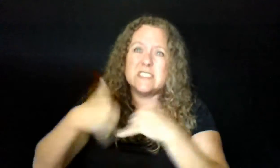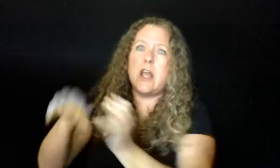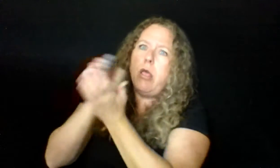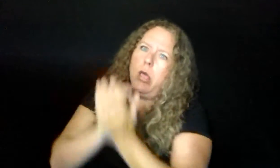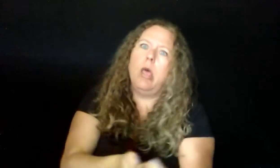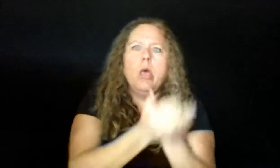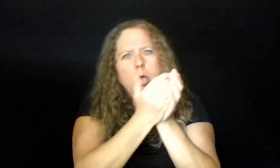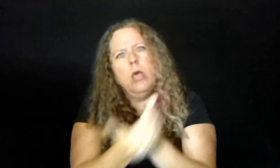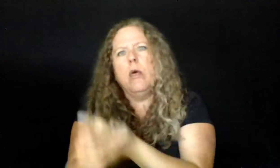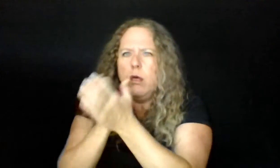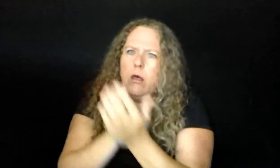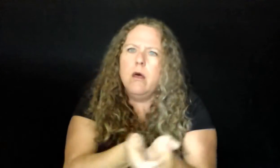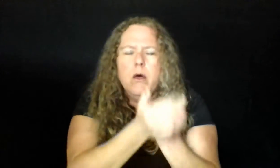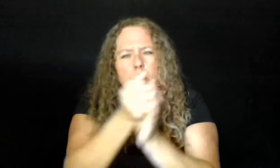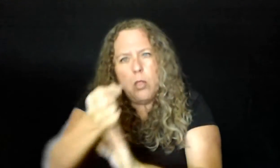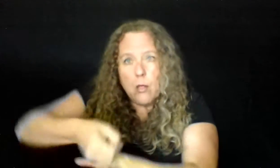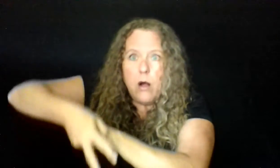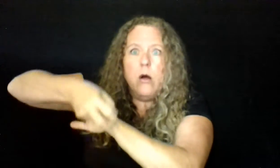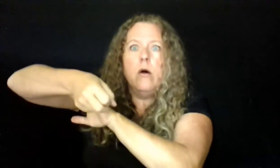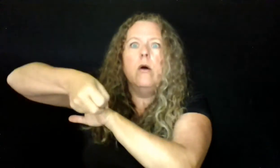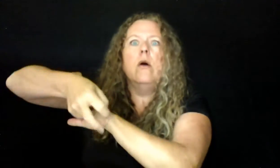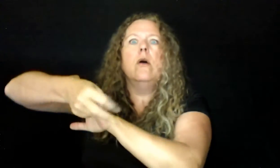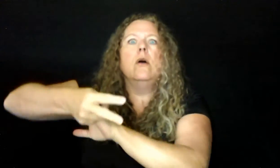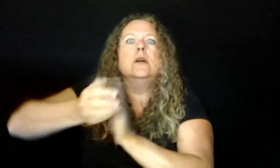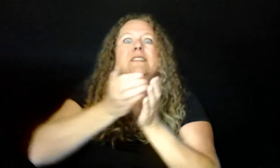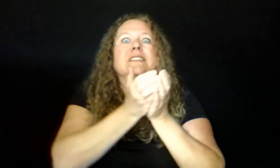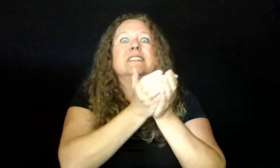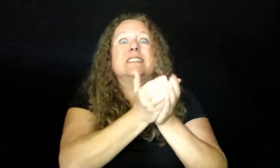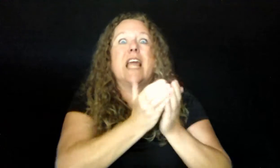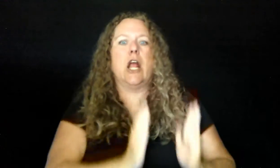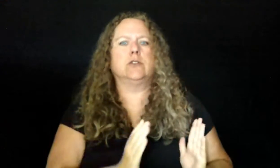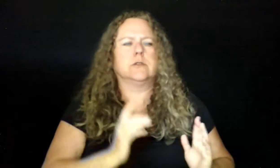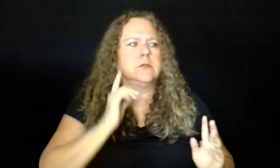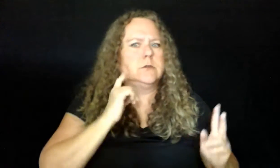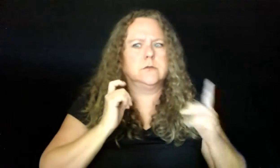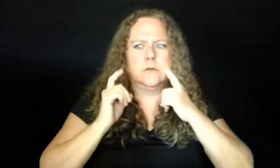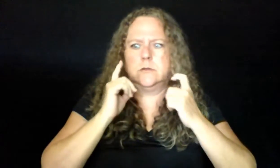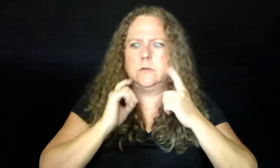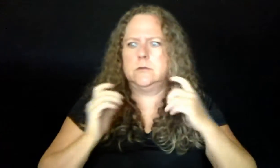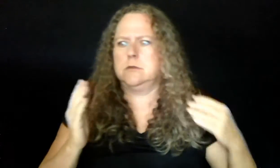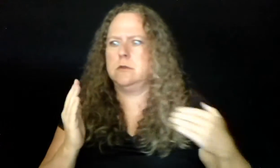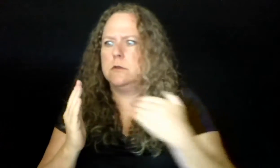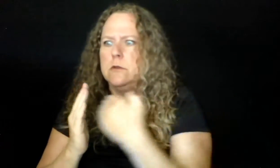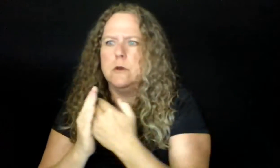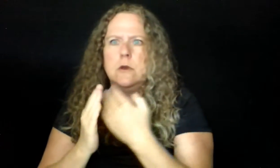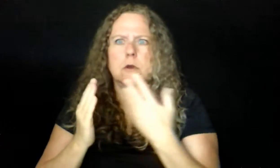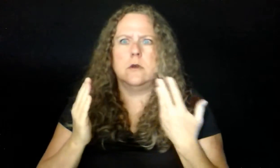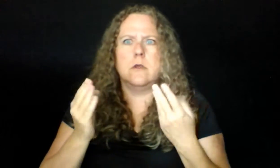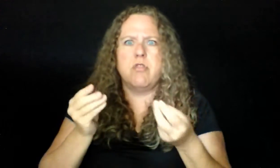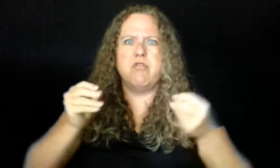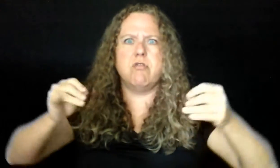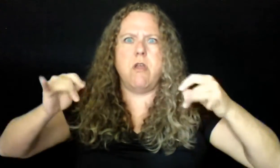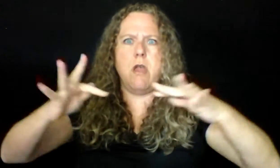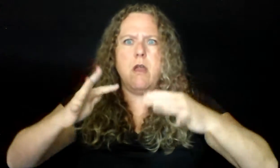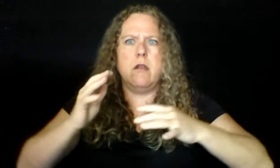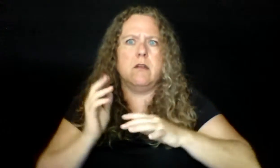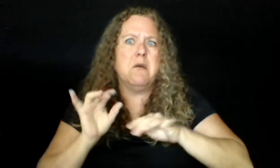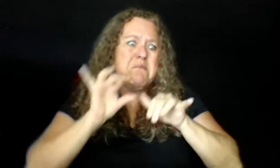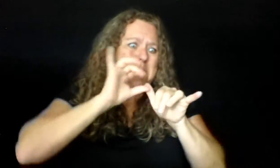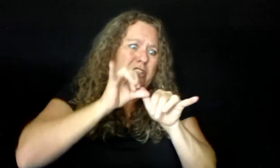the sailors sensed they were approaching land. They took soundings and found the water was 120 feet deep. A short time